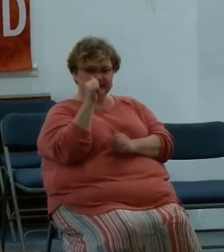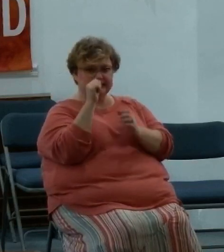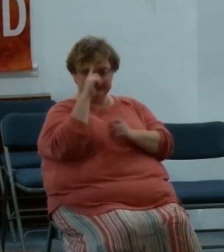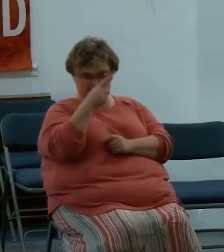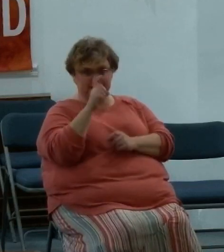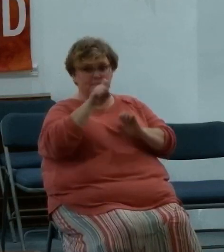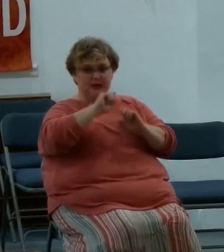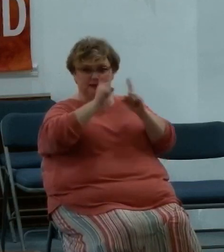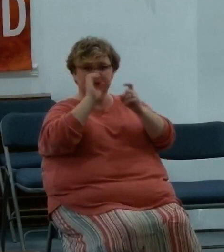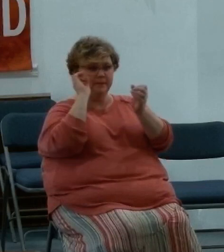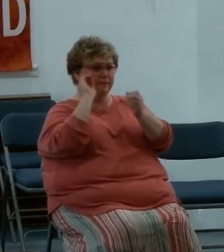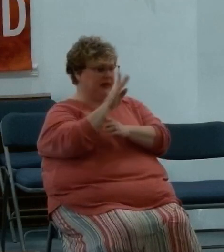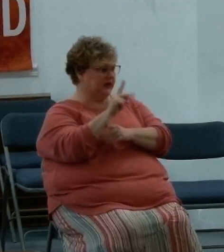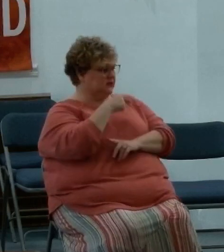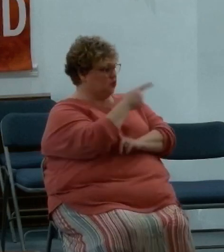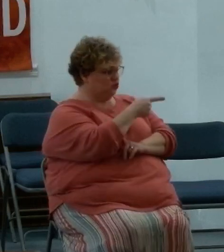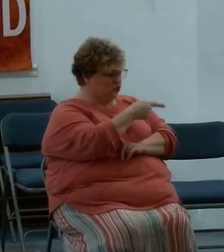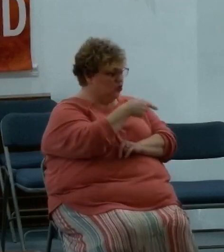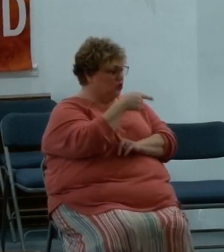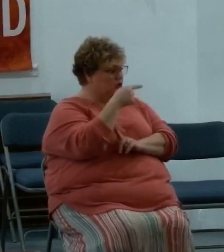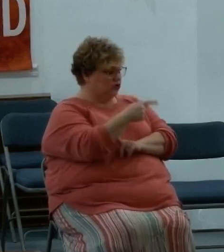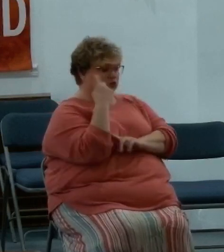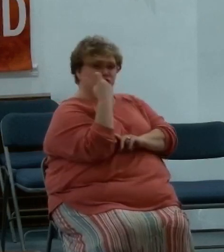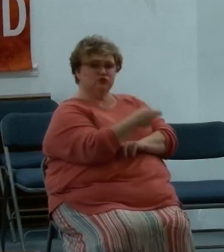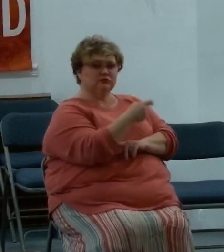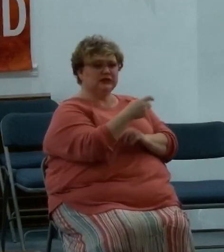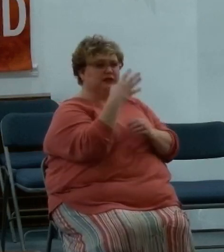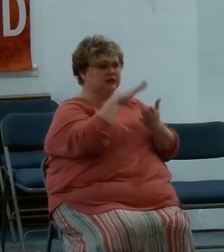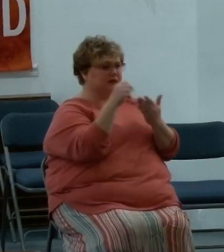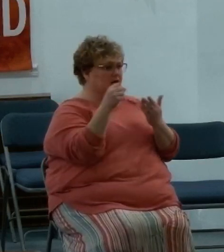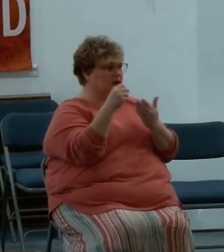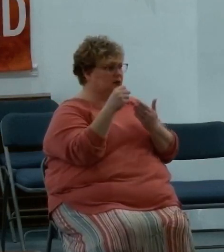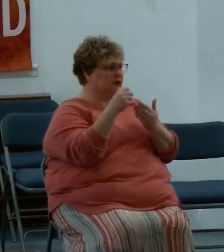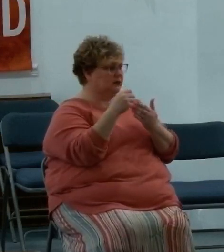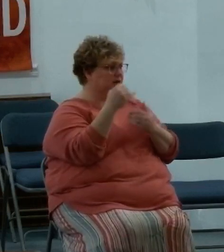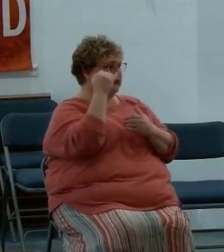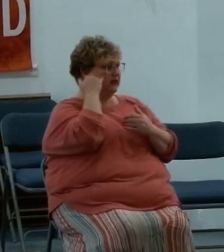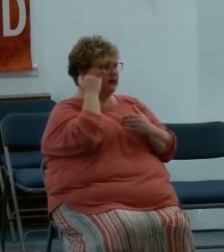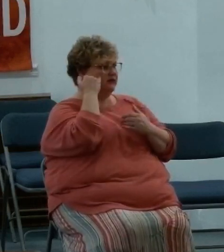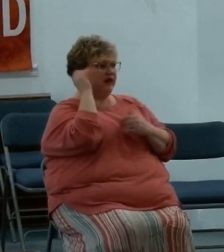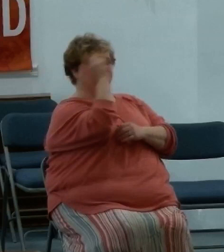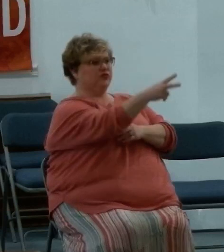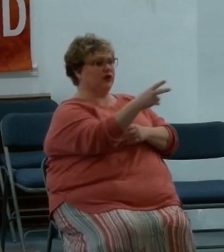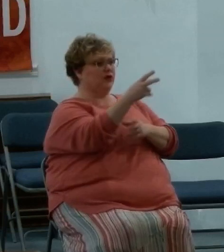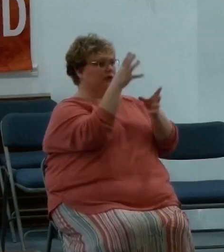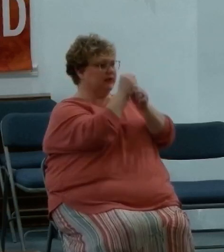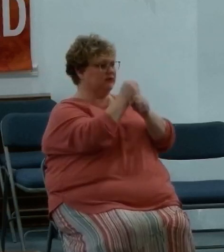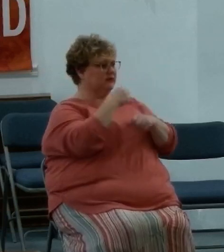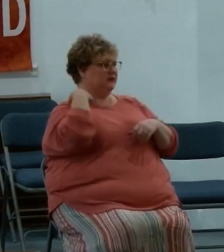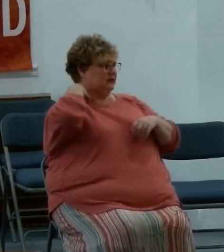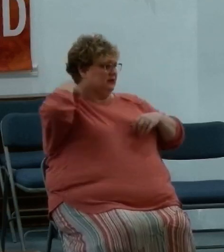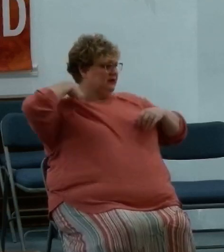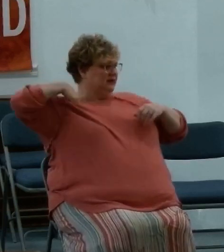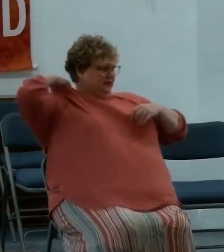dollar. You get a dollar. You get a dollar. Everybody gets a dollar. If I throw it, will he catch it? Take it to him.